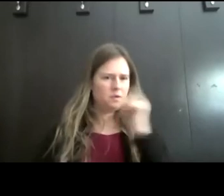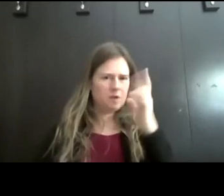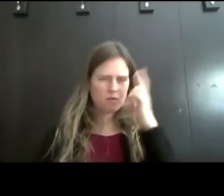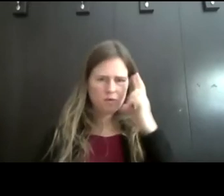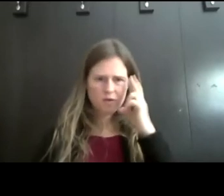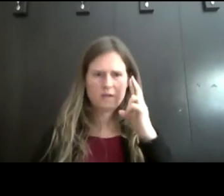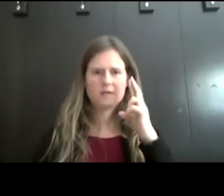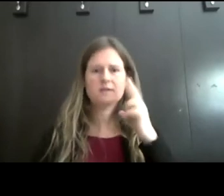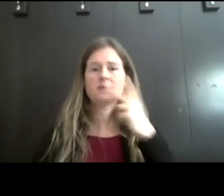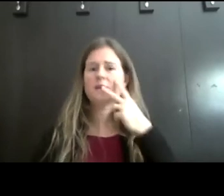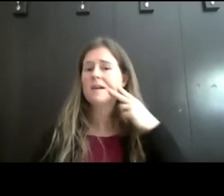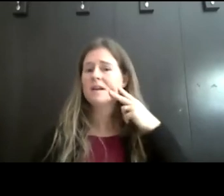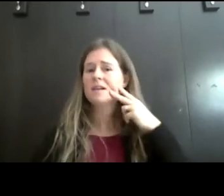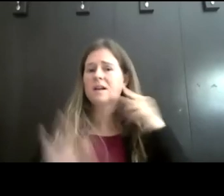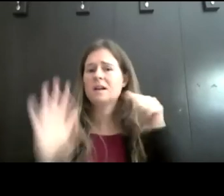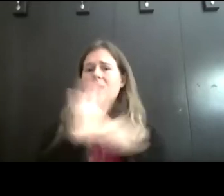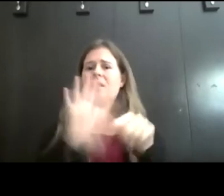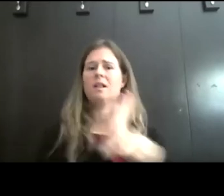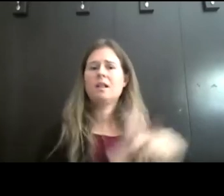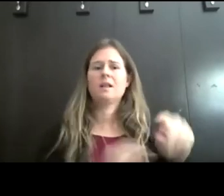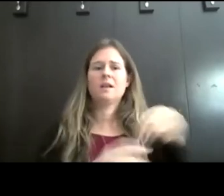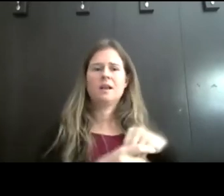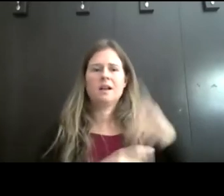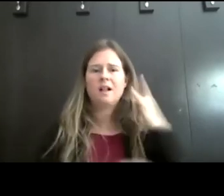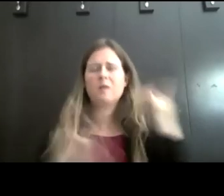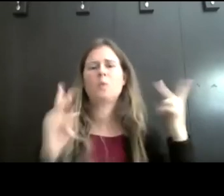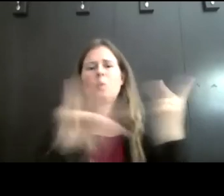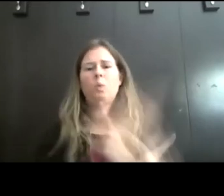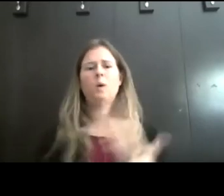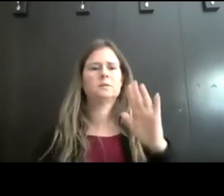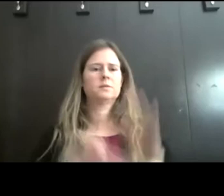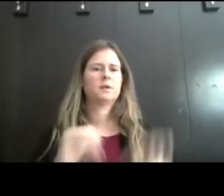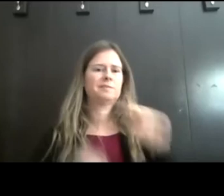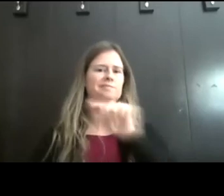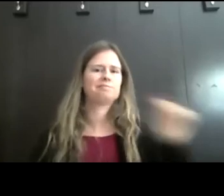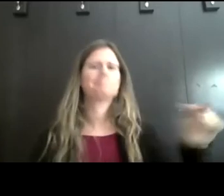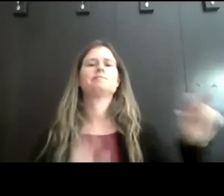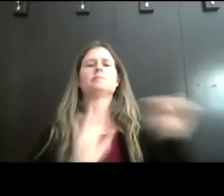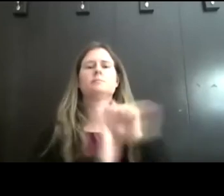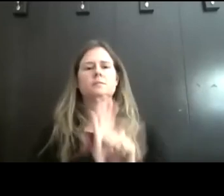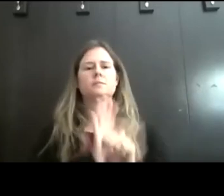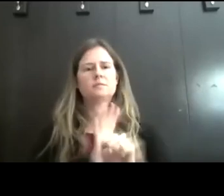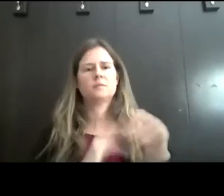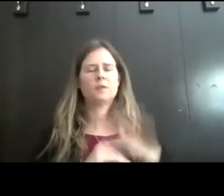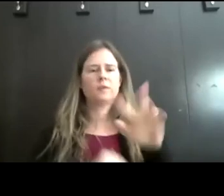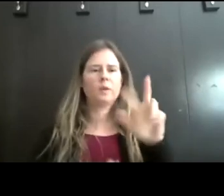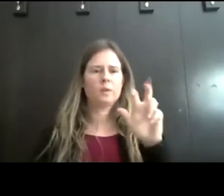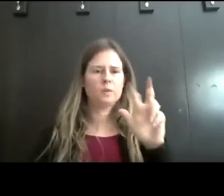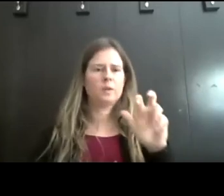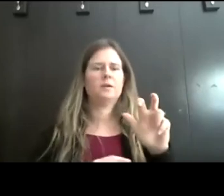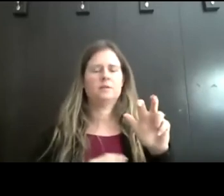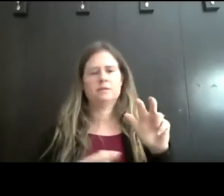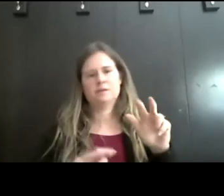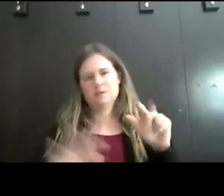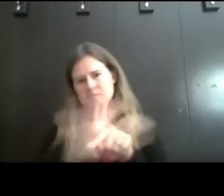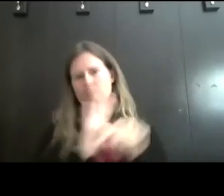Indian massacres in California than any other state. There were over 300 recorded massacres